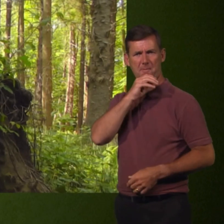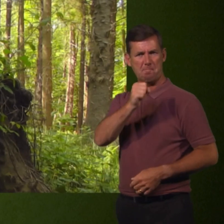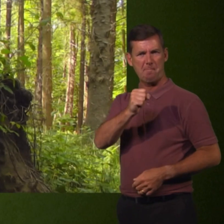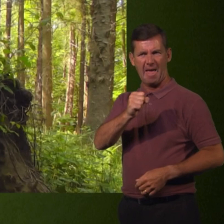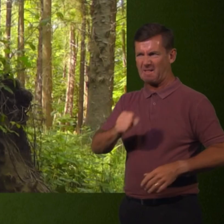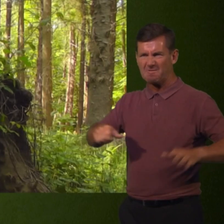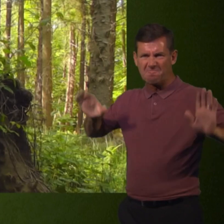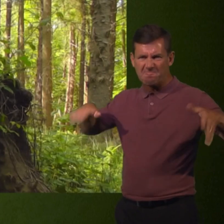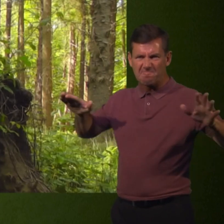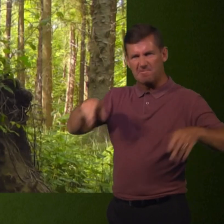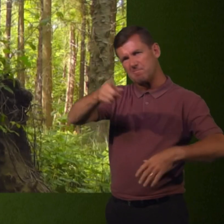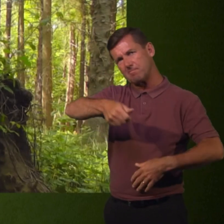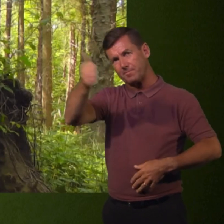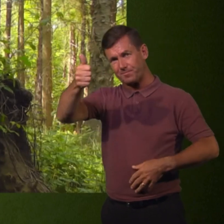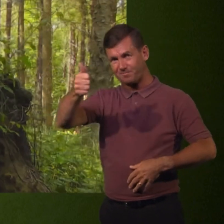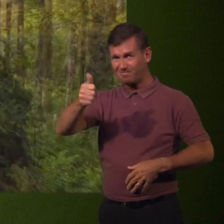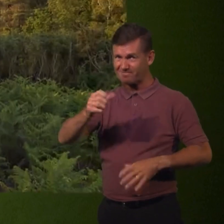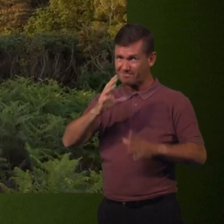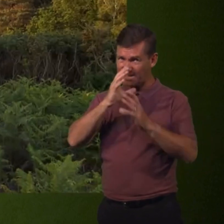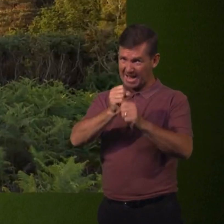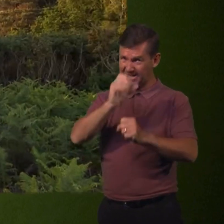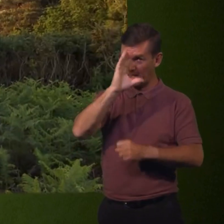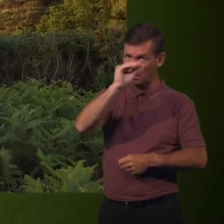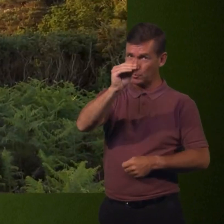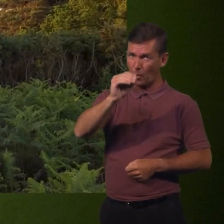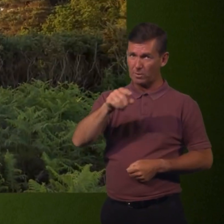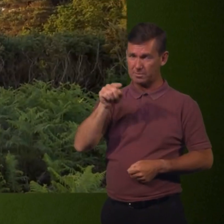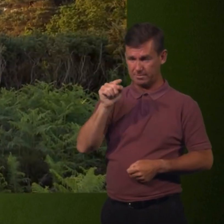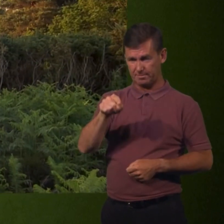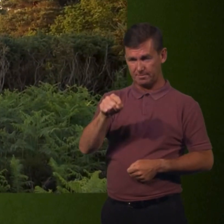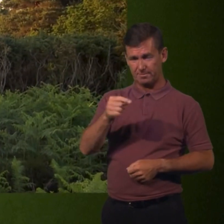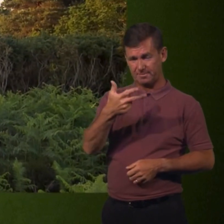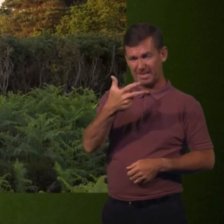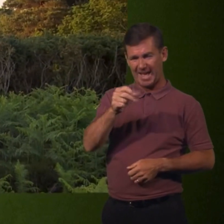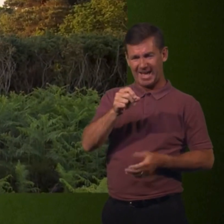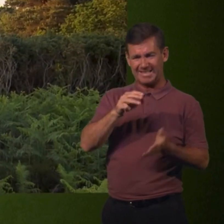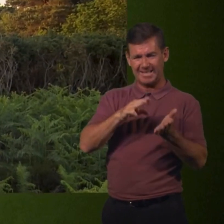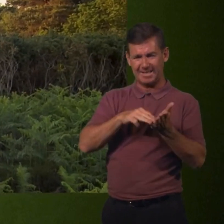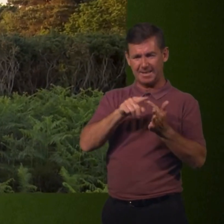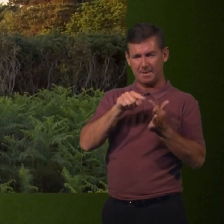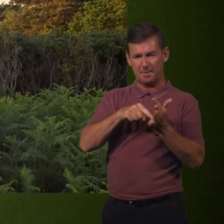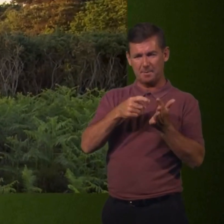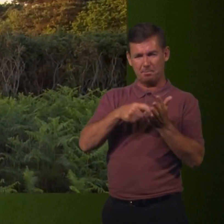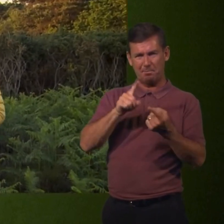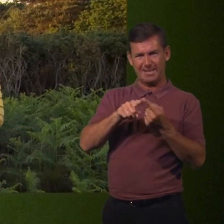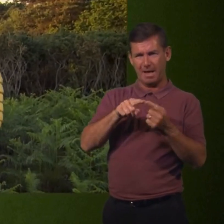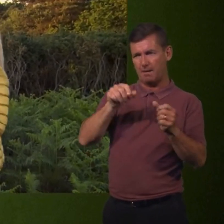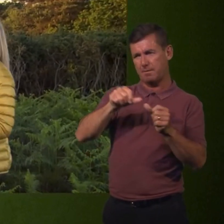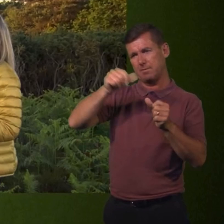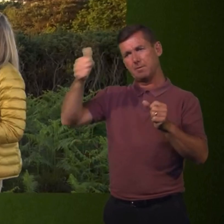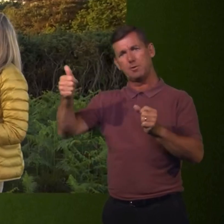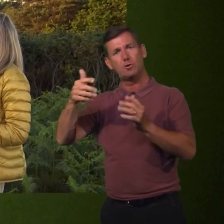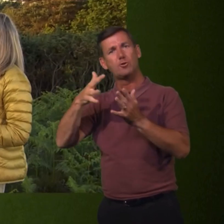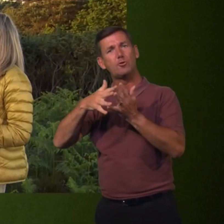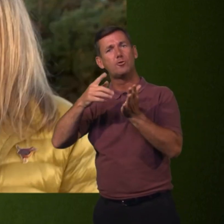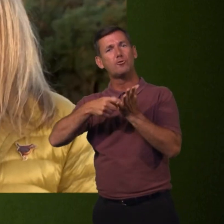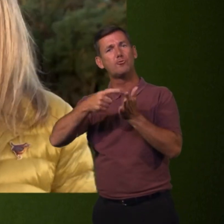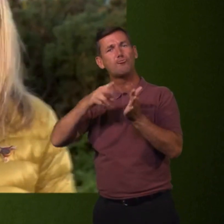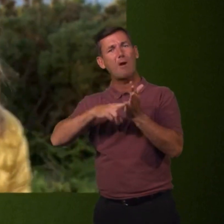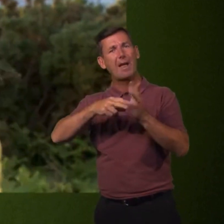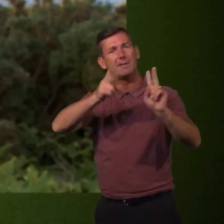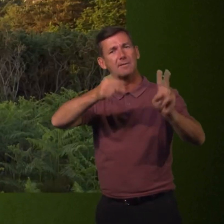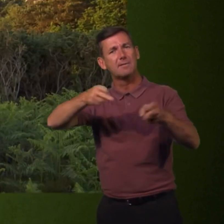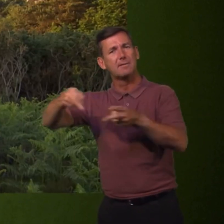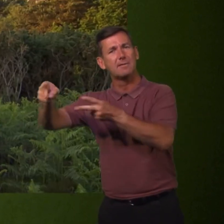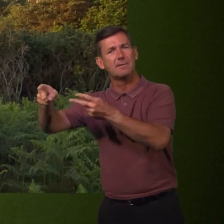metres away from the wren nest. So that is probably the same jay that took all the wren chicks.